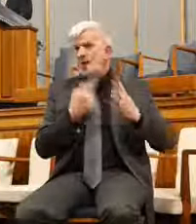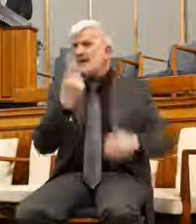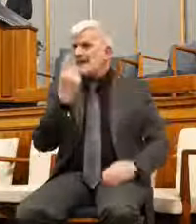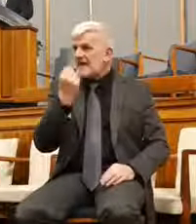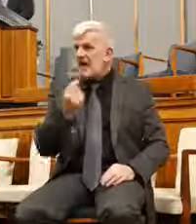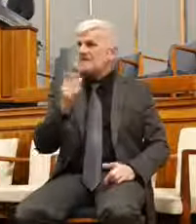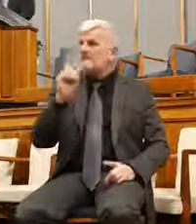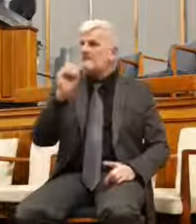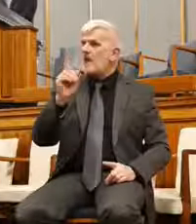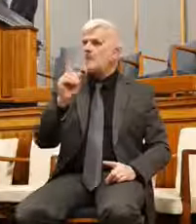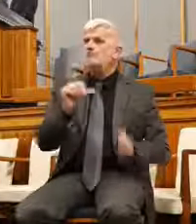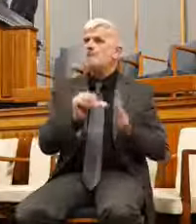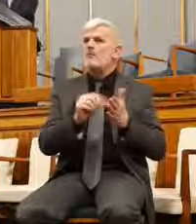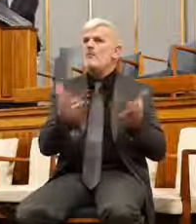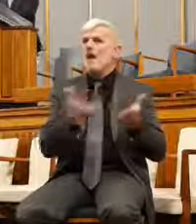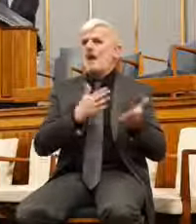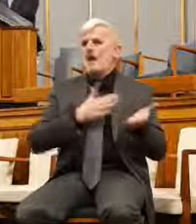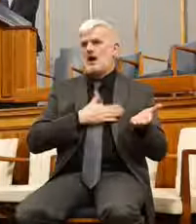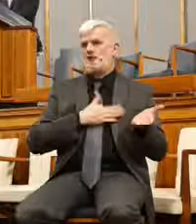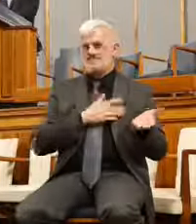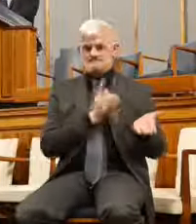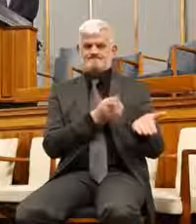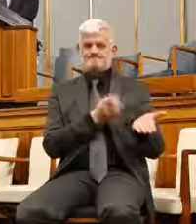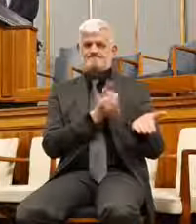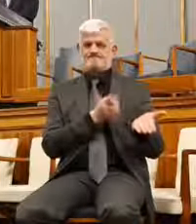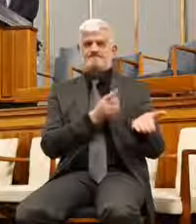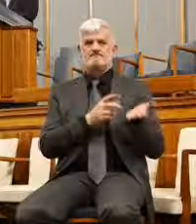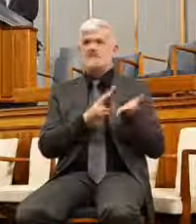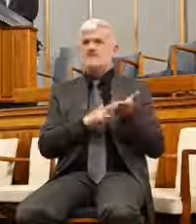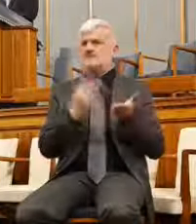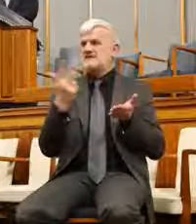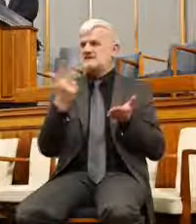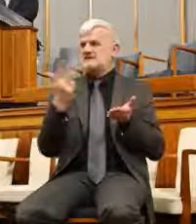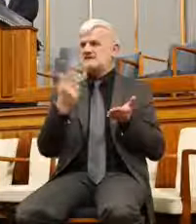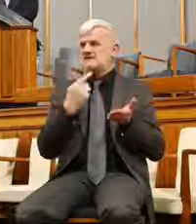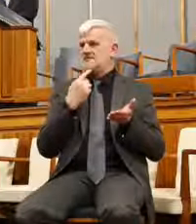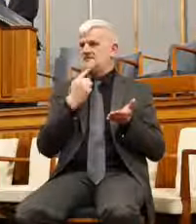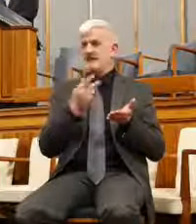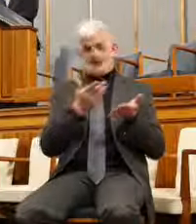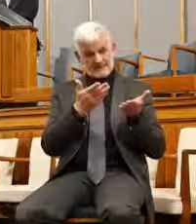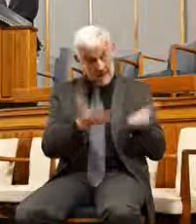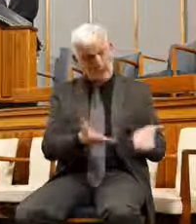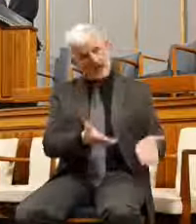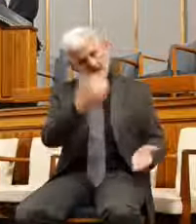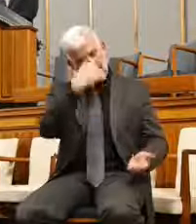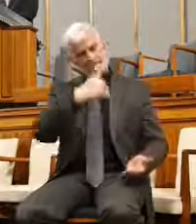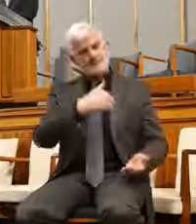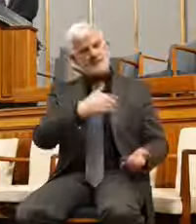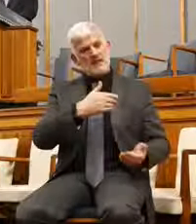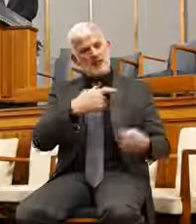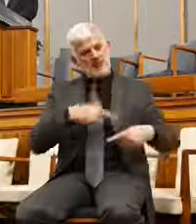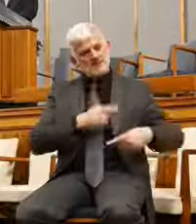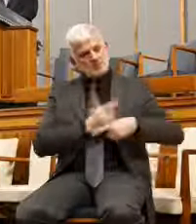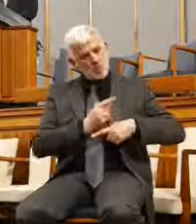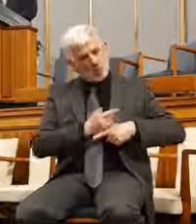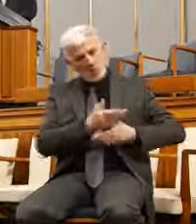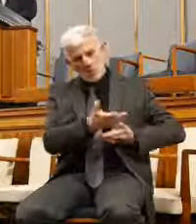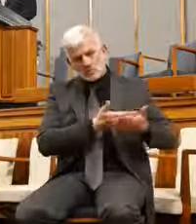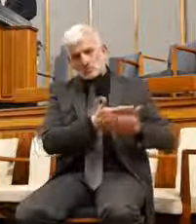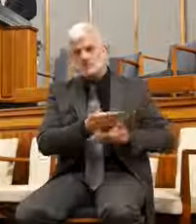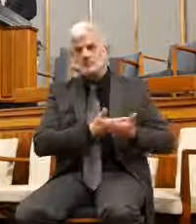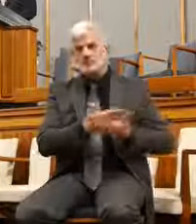It's there in verse 18. Look at it. Come now, and let us reason together, saith the Lord. And